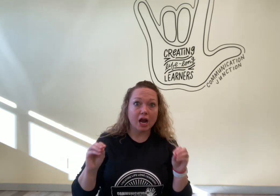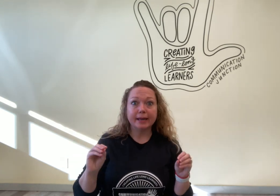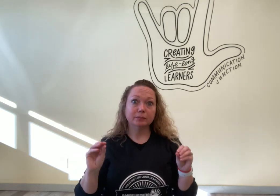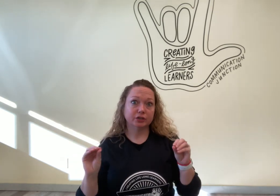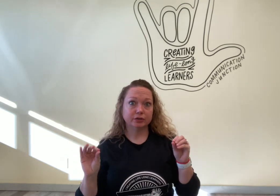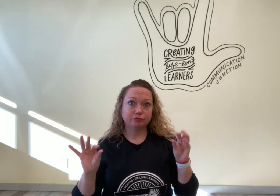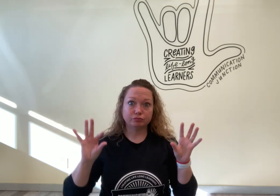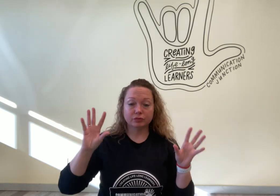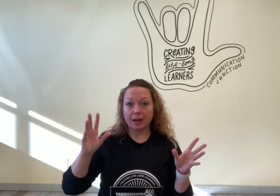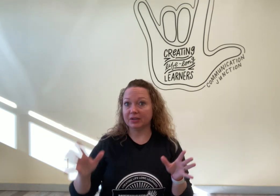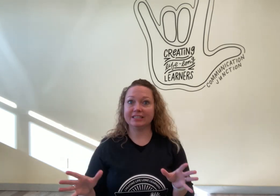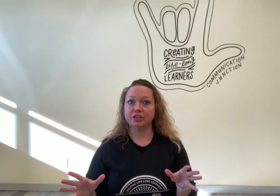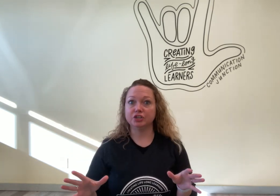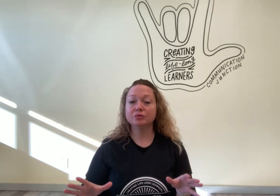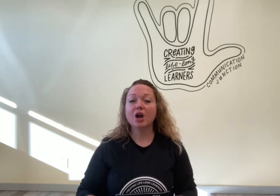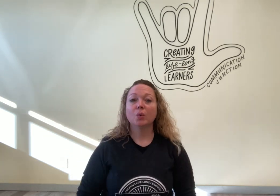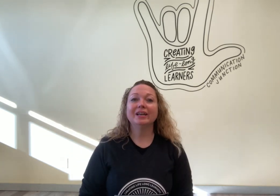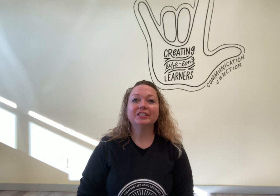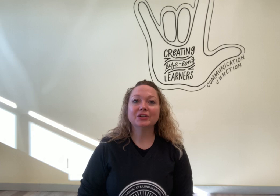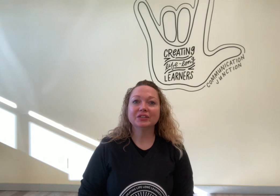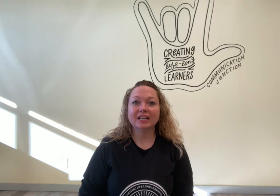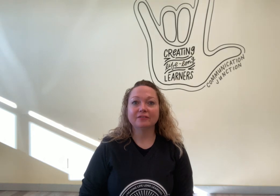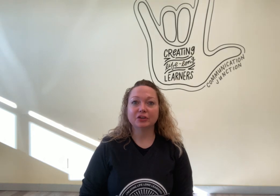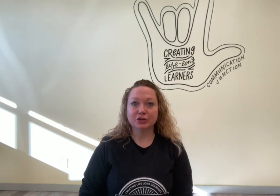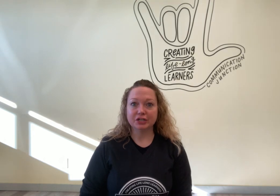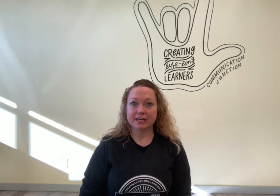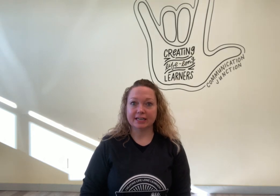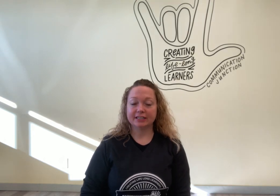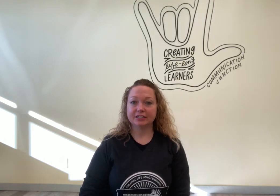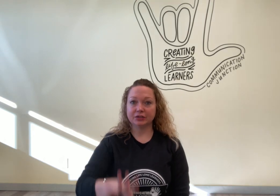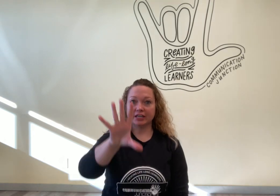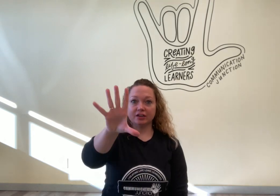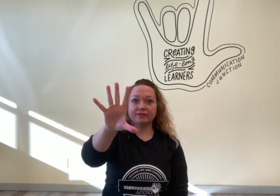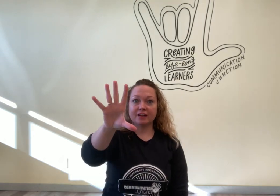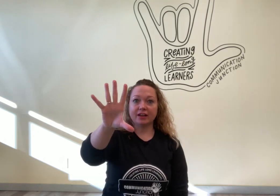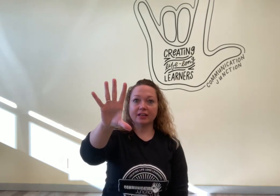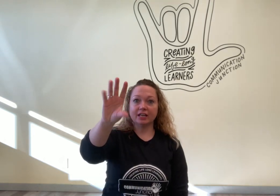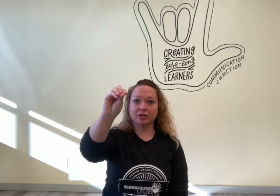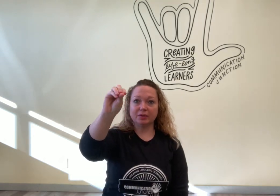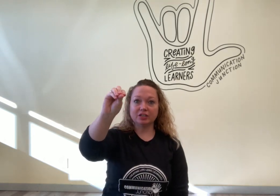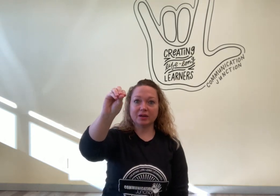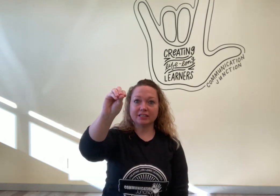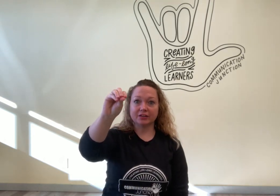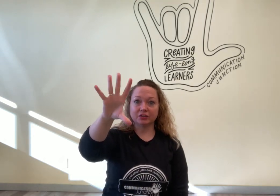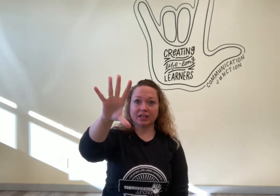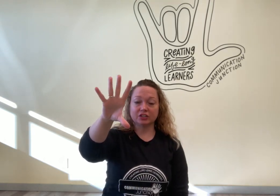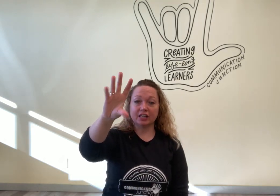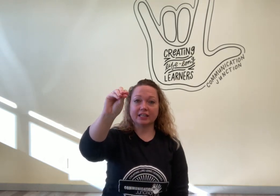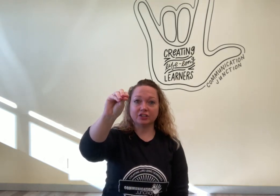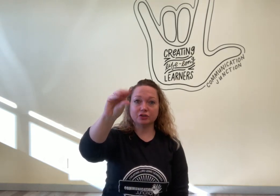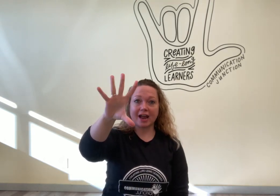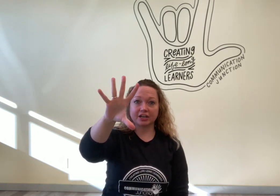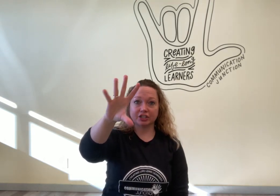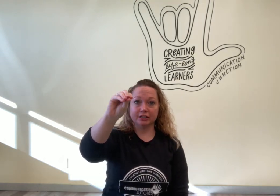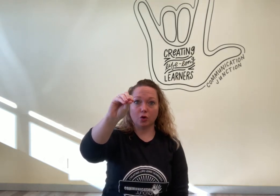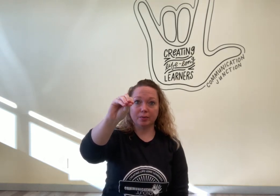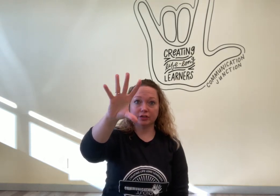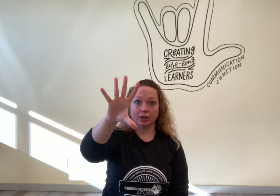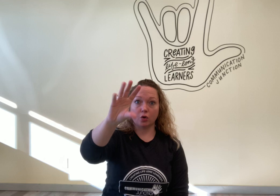rhyme I'm gonna teach you, we need to know the sign for good night. So you take your 5 hand and you pinch them all together. So that's your action, open, shut, open, shut,